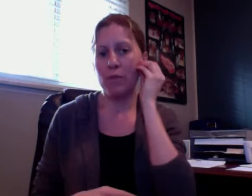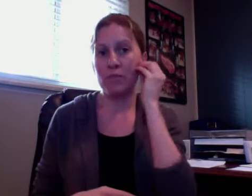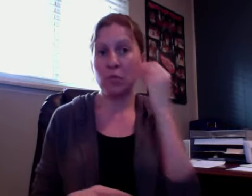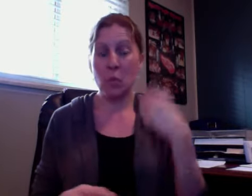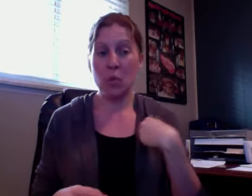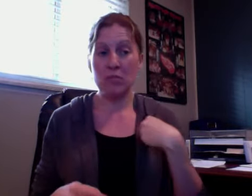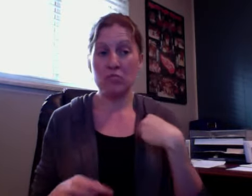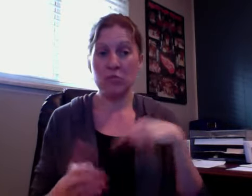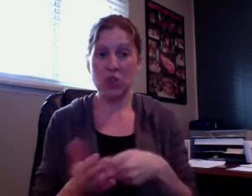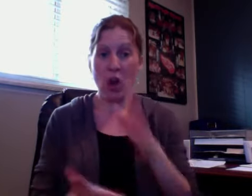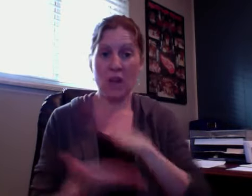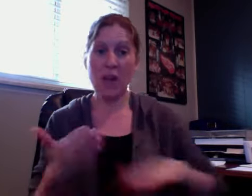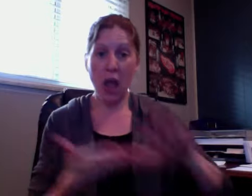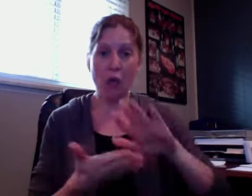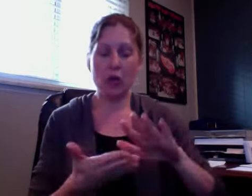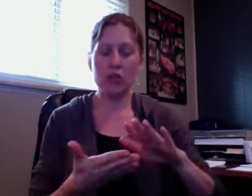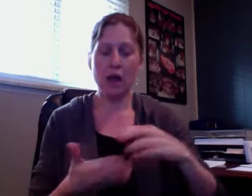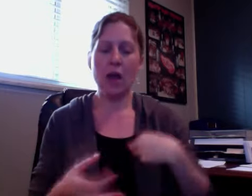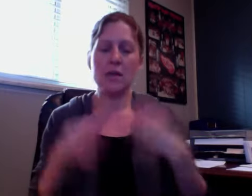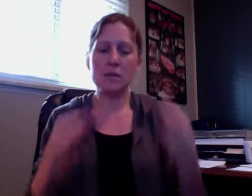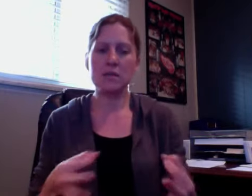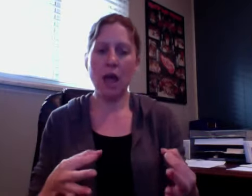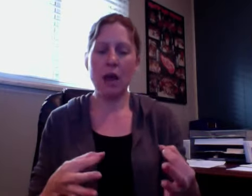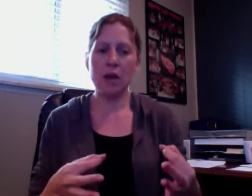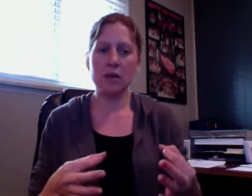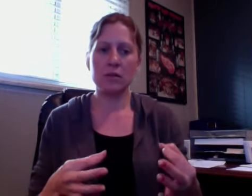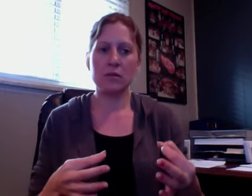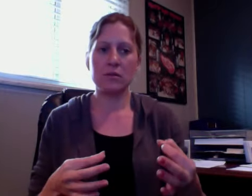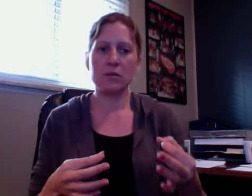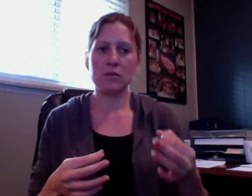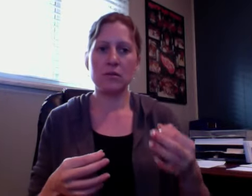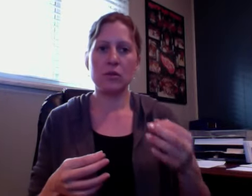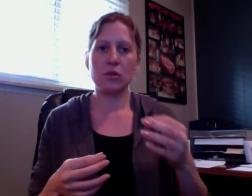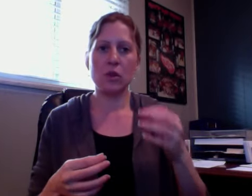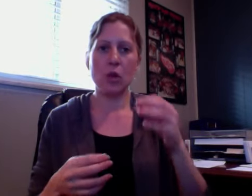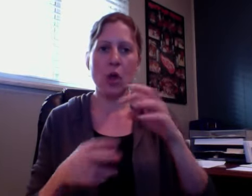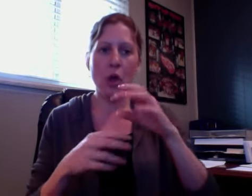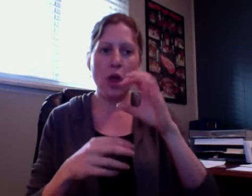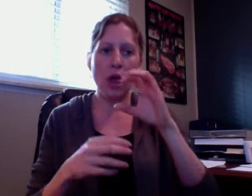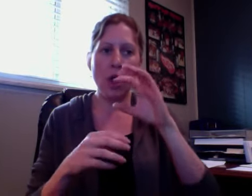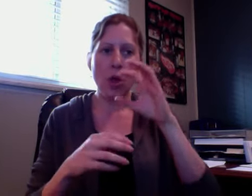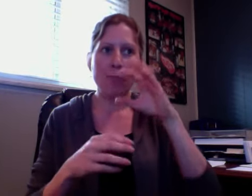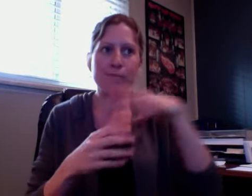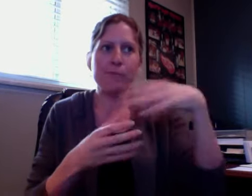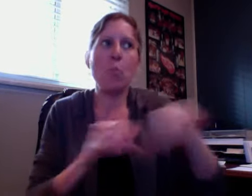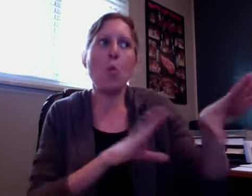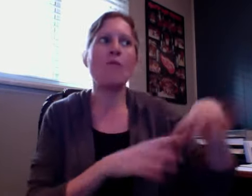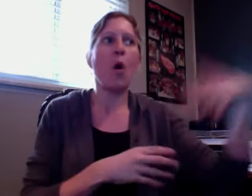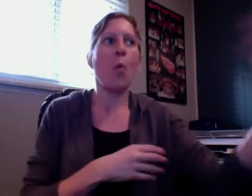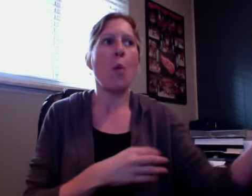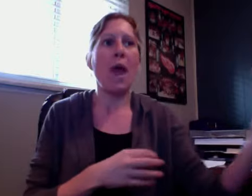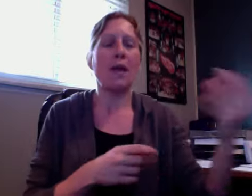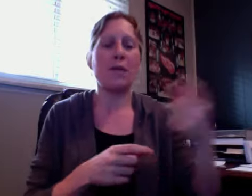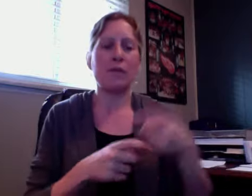some barriers. At that point, I decided to not just move across the street from my parents, but to actually move away from Miami to Tampa